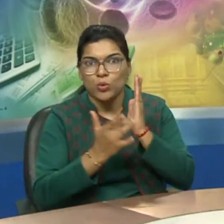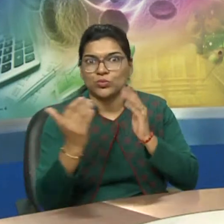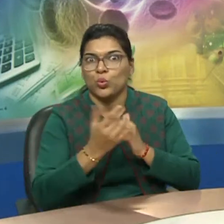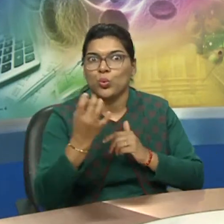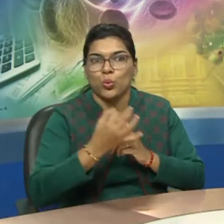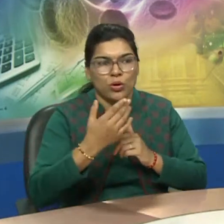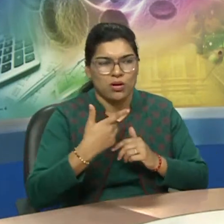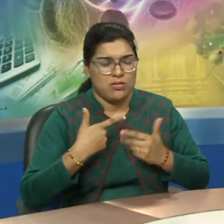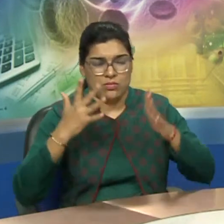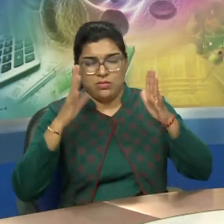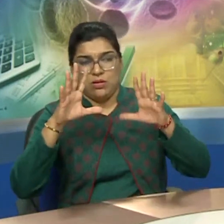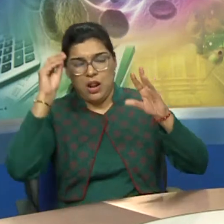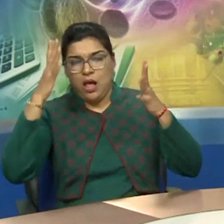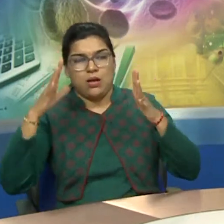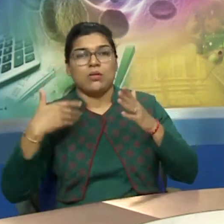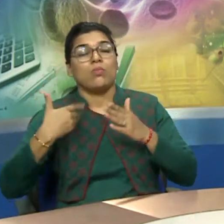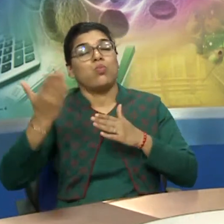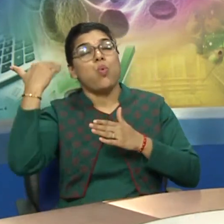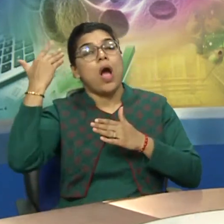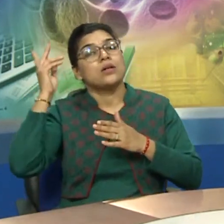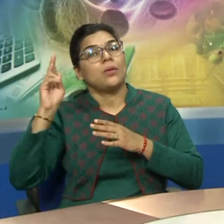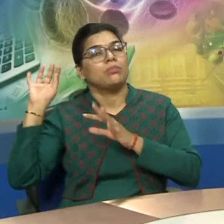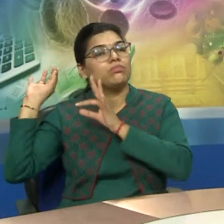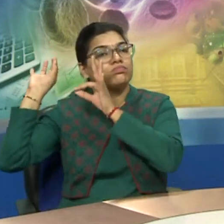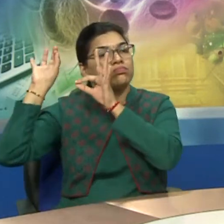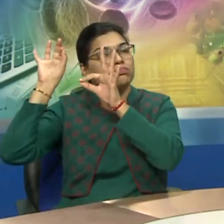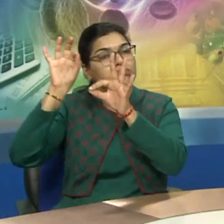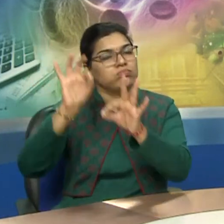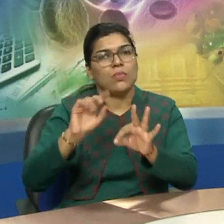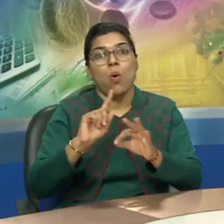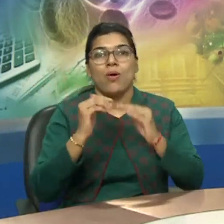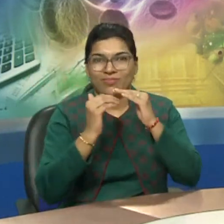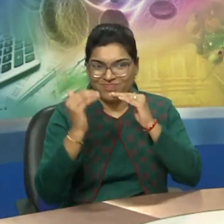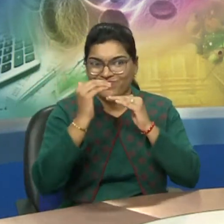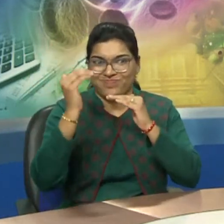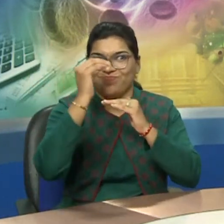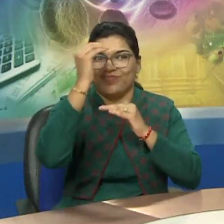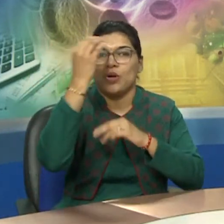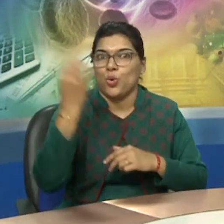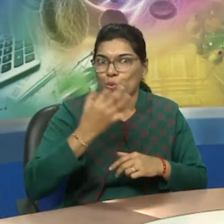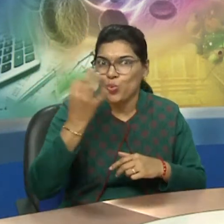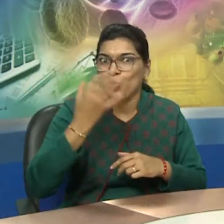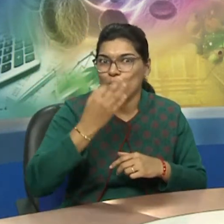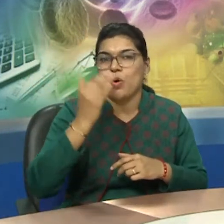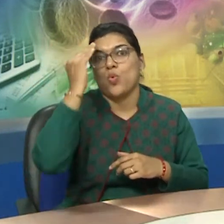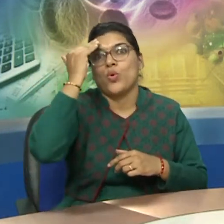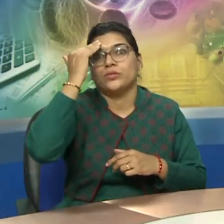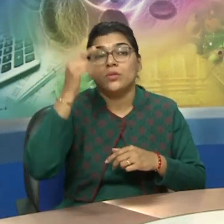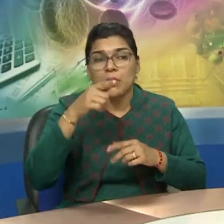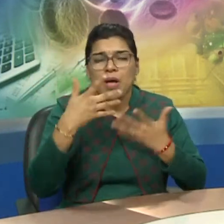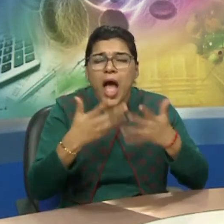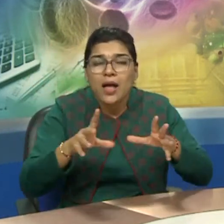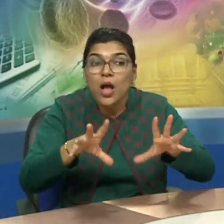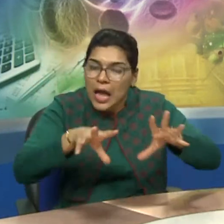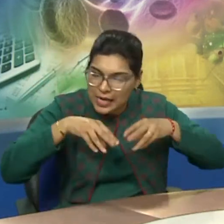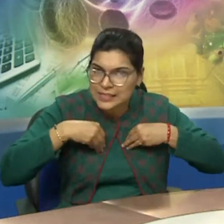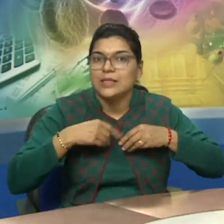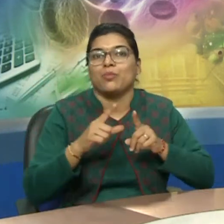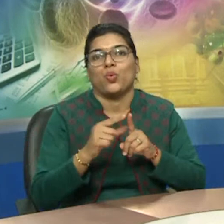some upgradation in the software. Then we should not be just adamant that we will not upgrade